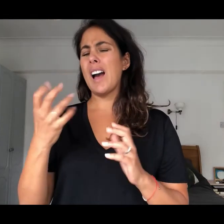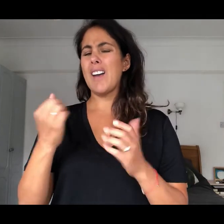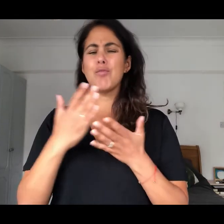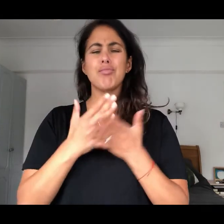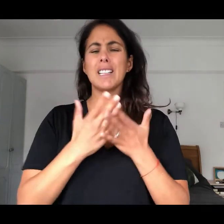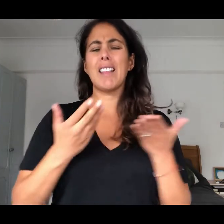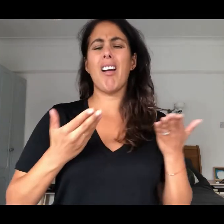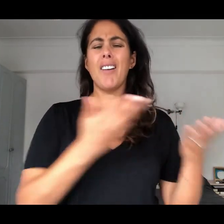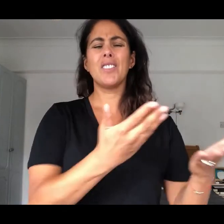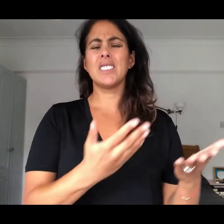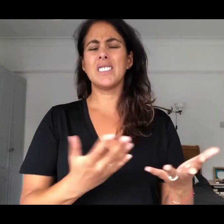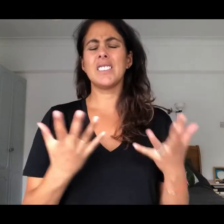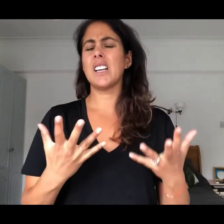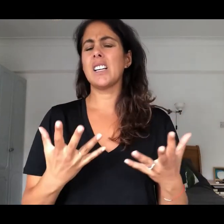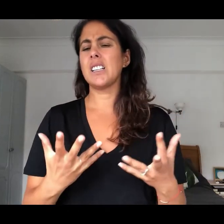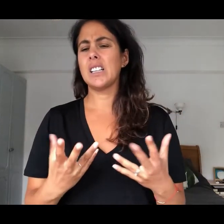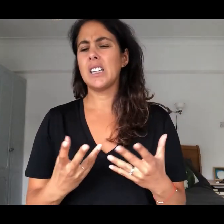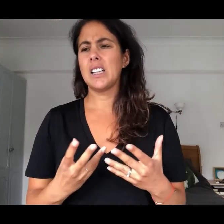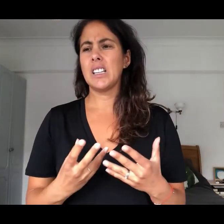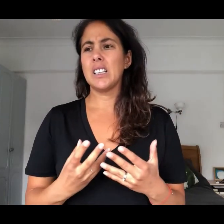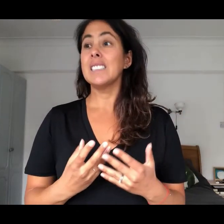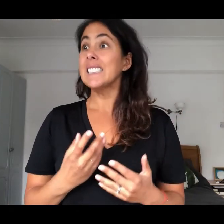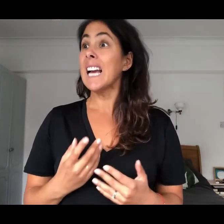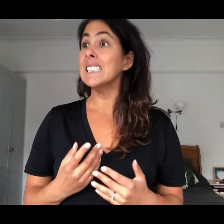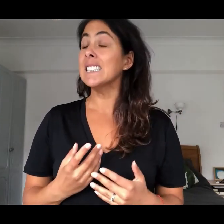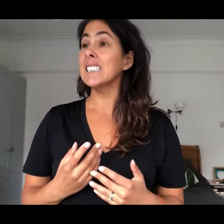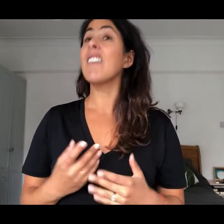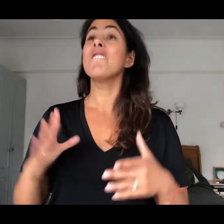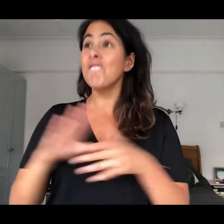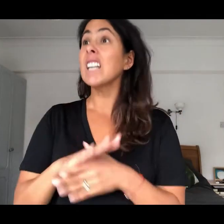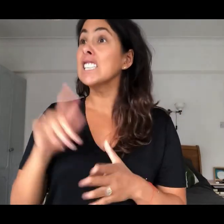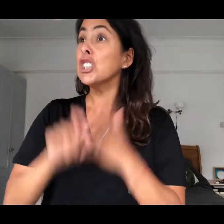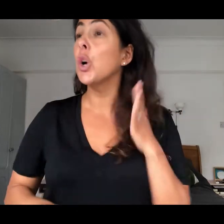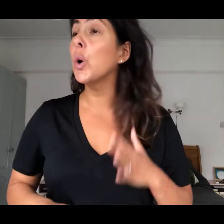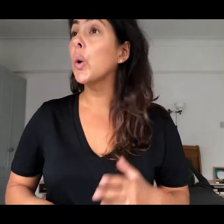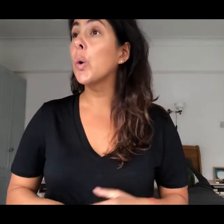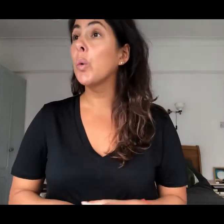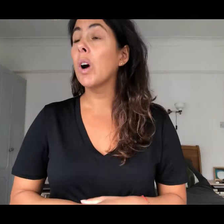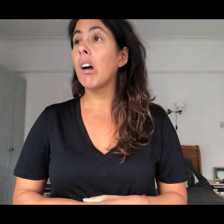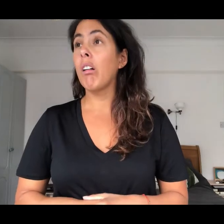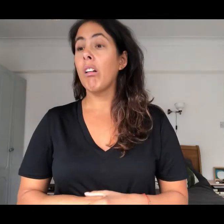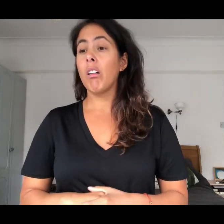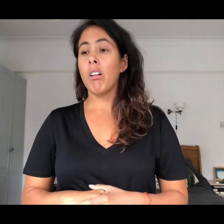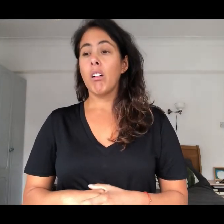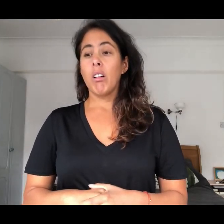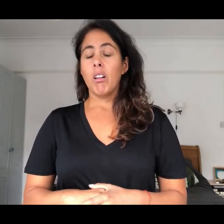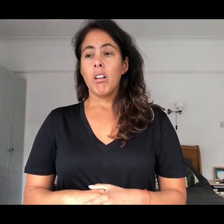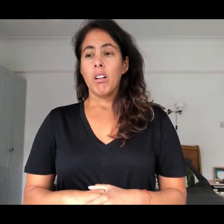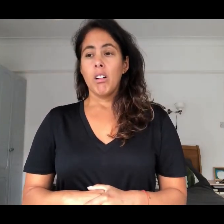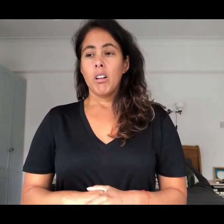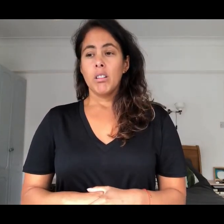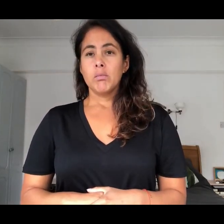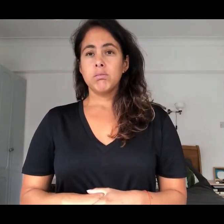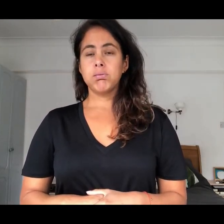a sourdough in the oven. Yes, I fucking do!